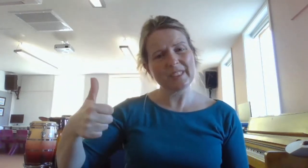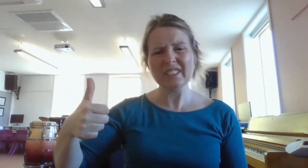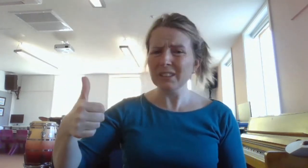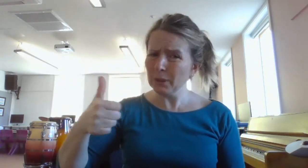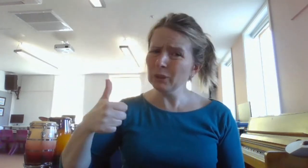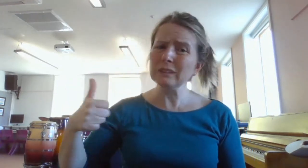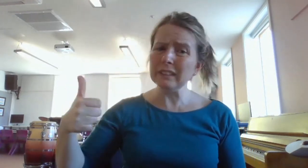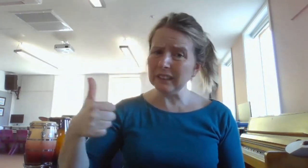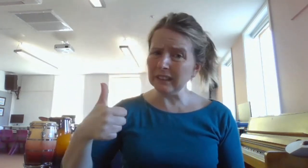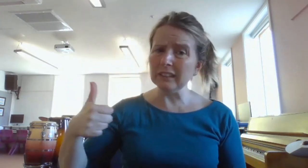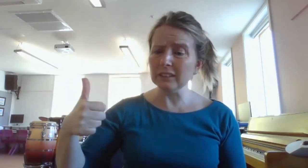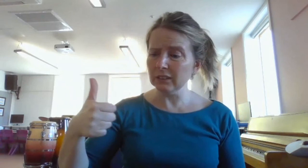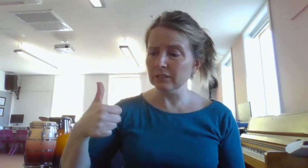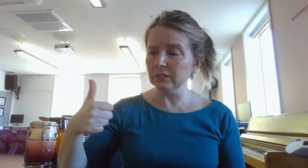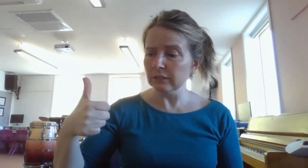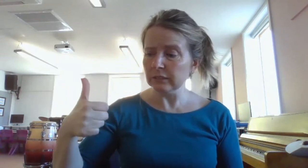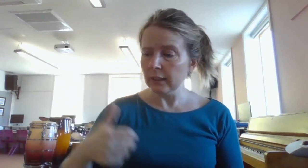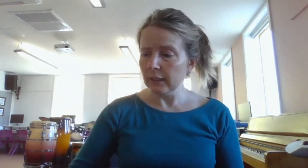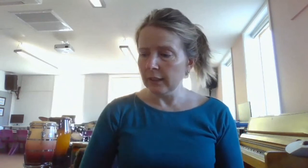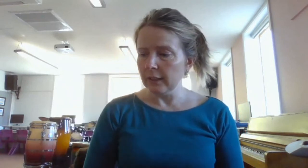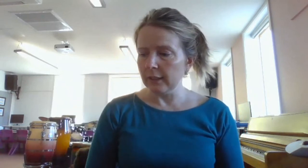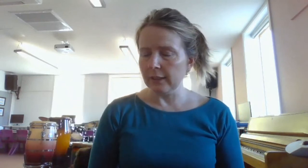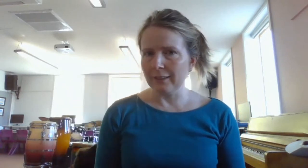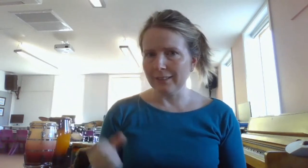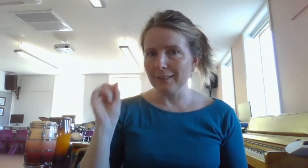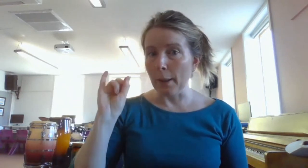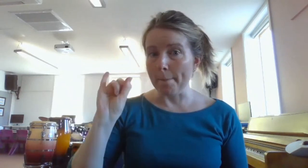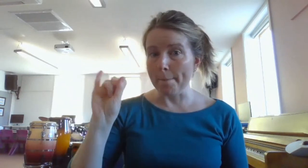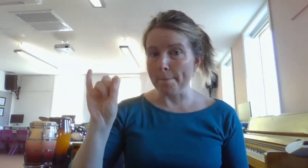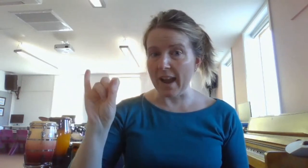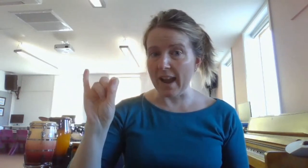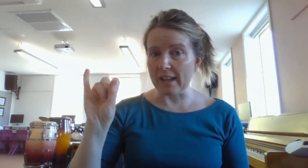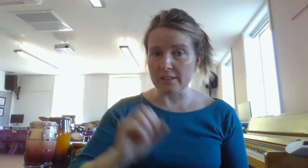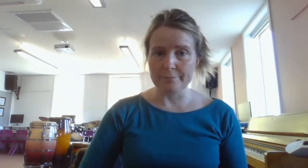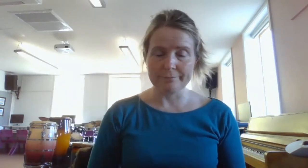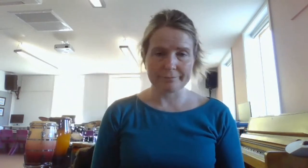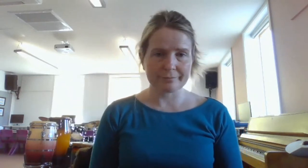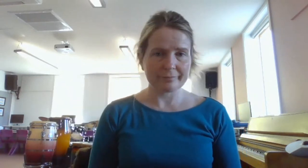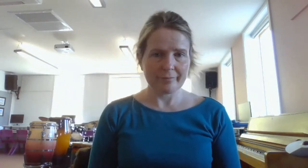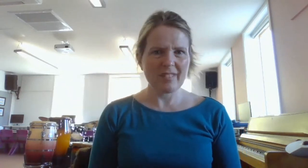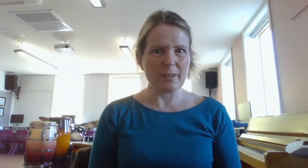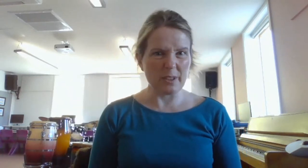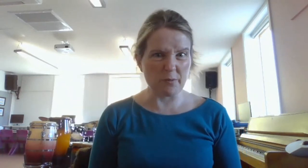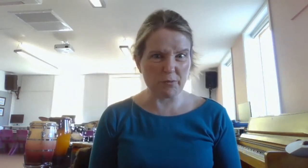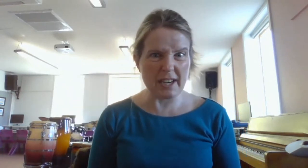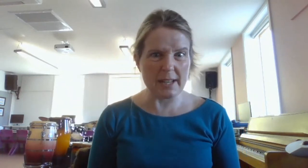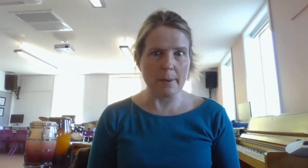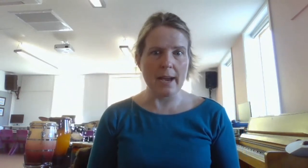I'm okay. Bad. If it's really